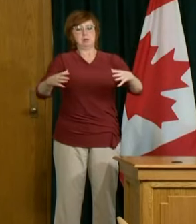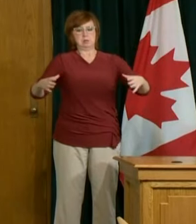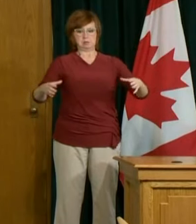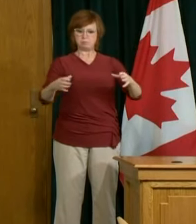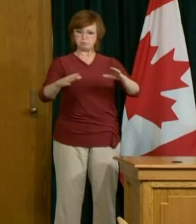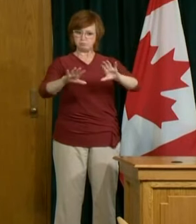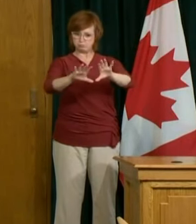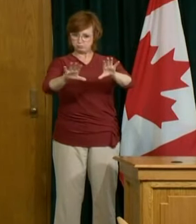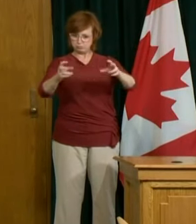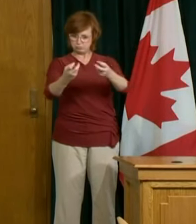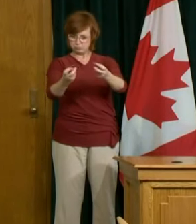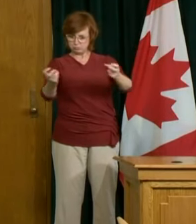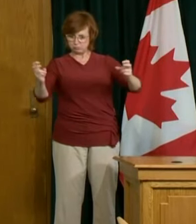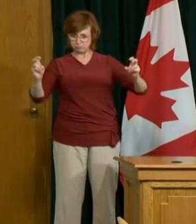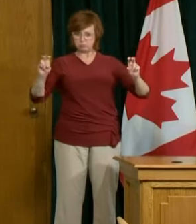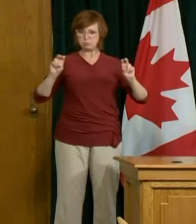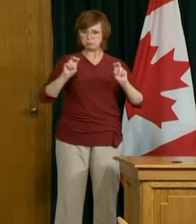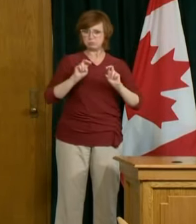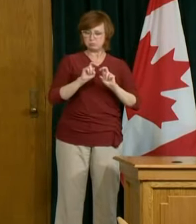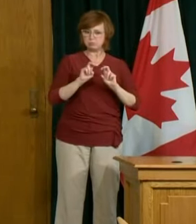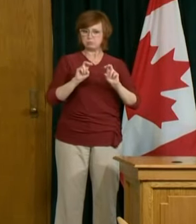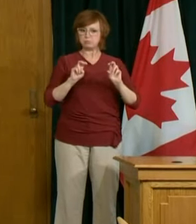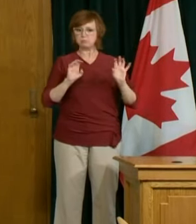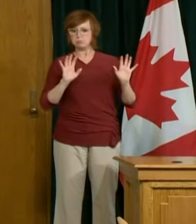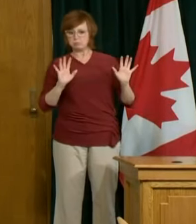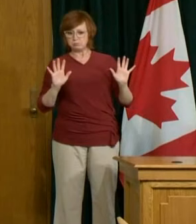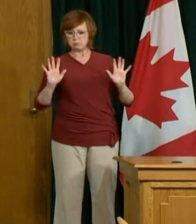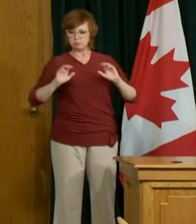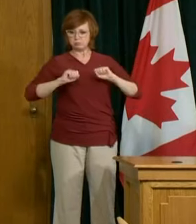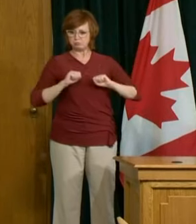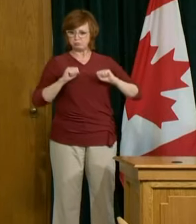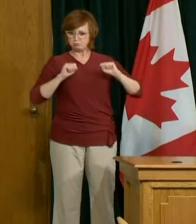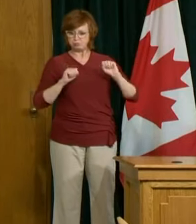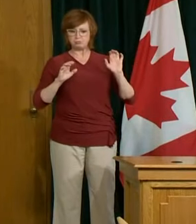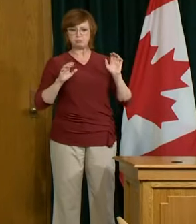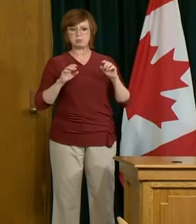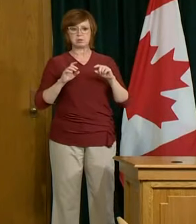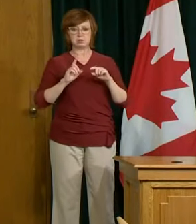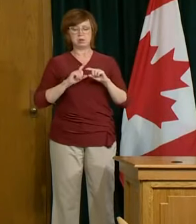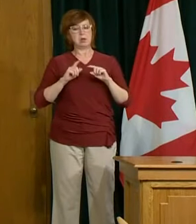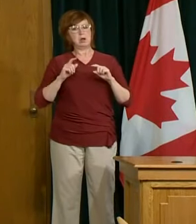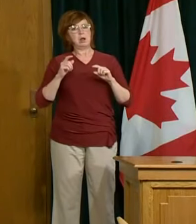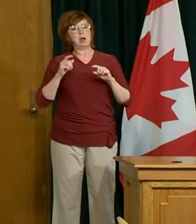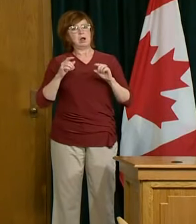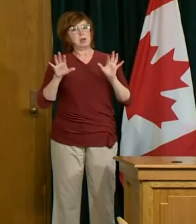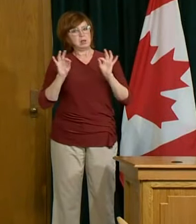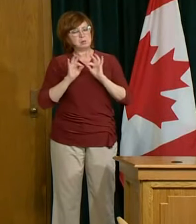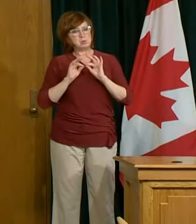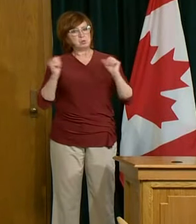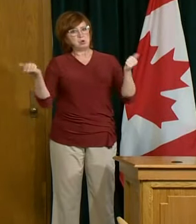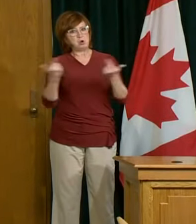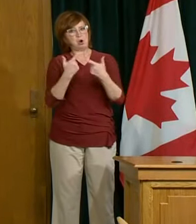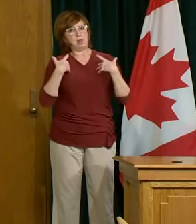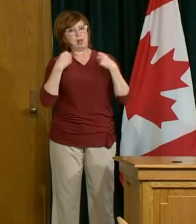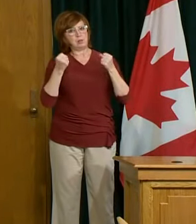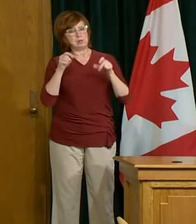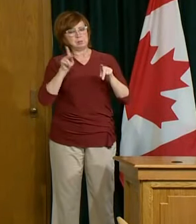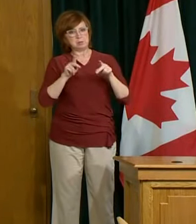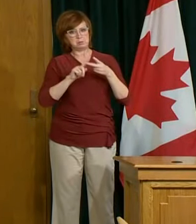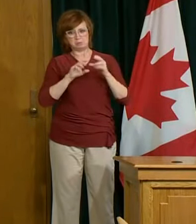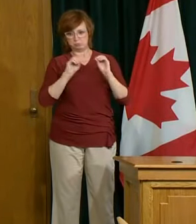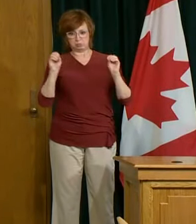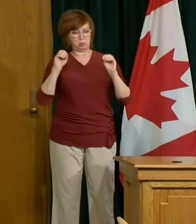3 households or the same 2 or 3 people. But if anyone has some underlying risk factors, just a bit of caution around